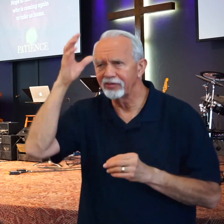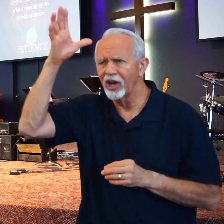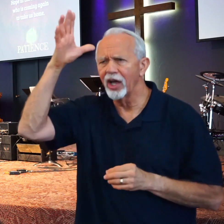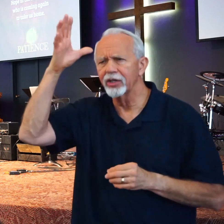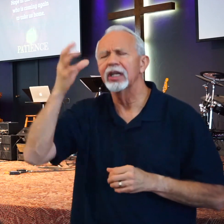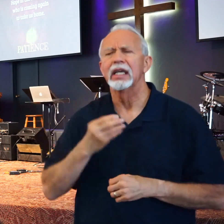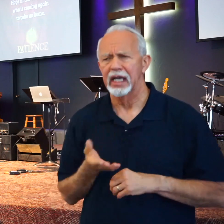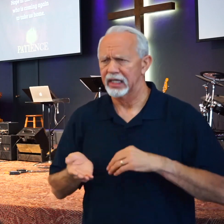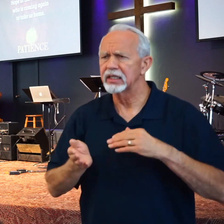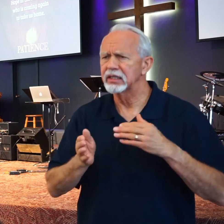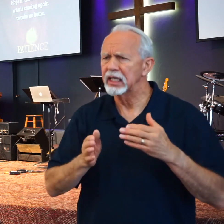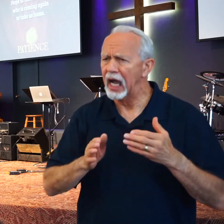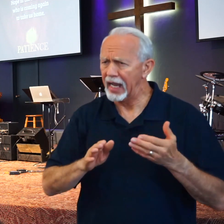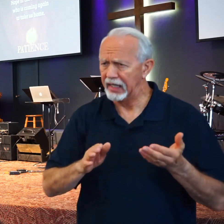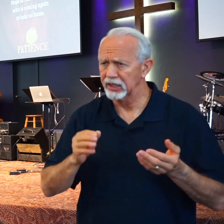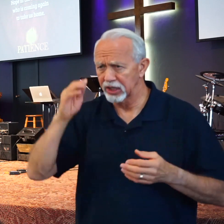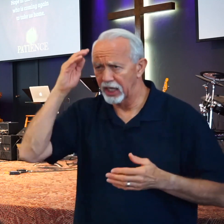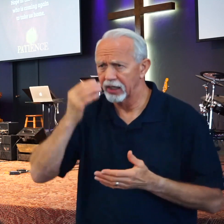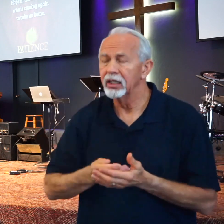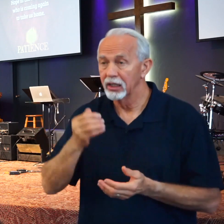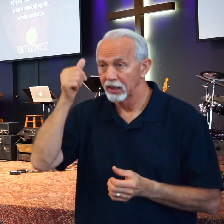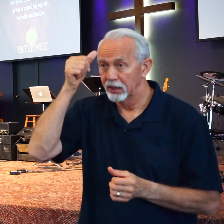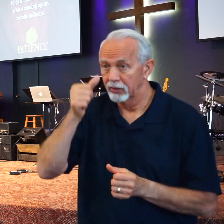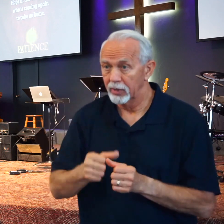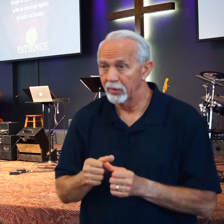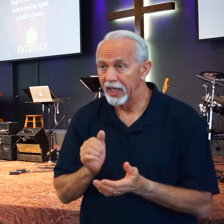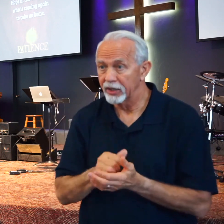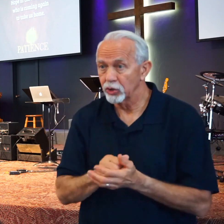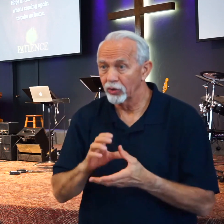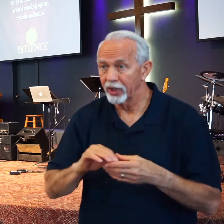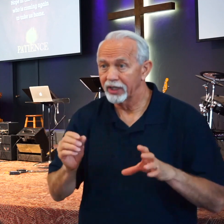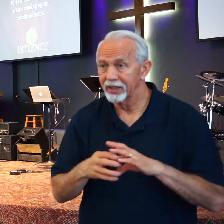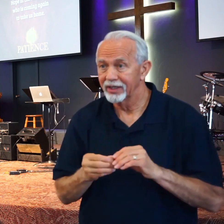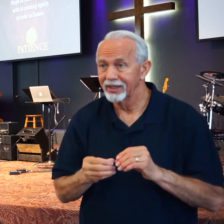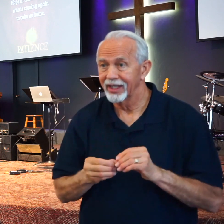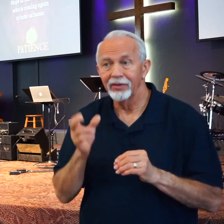dying infant son. Did any of you recognize that story?